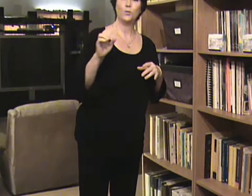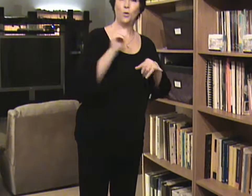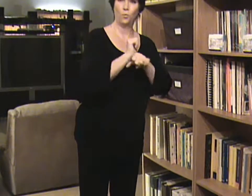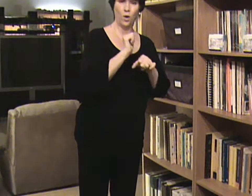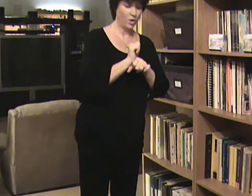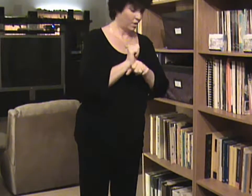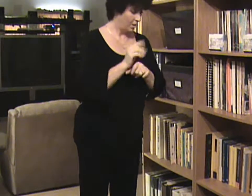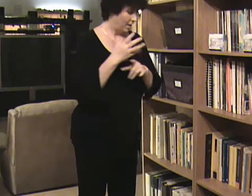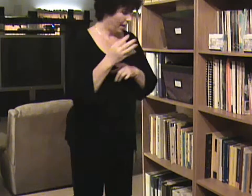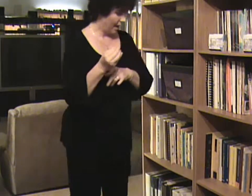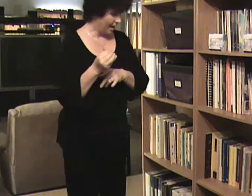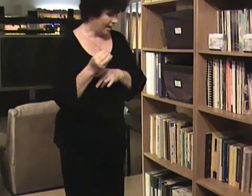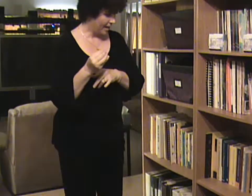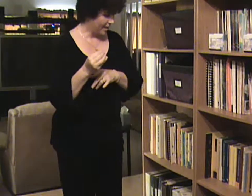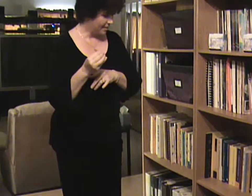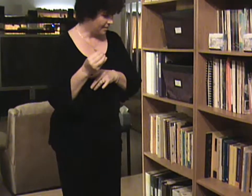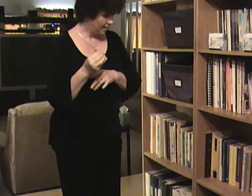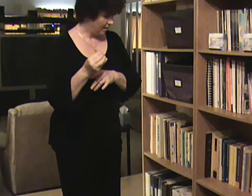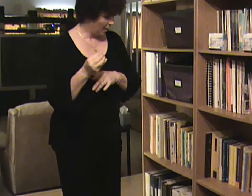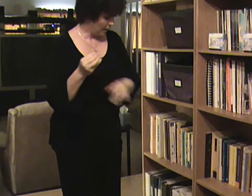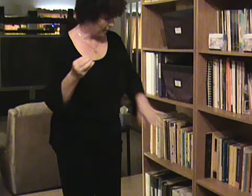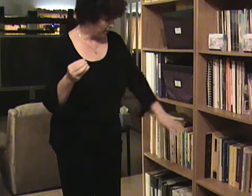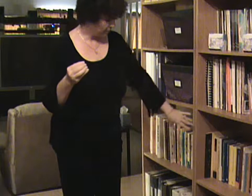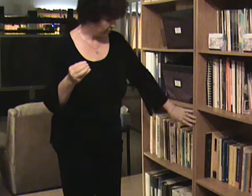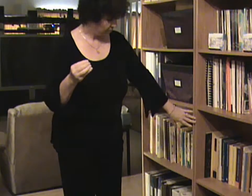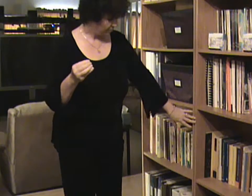Stokoe's work, and